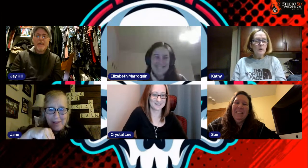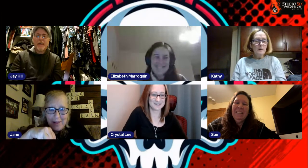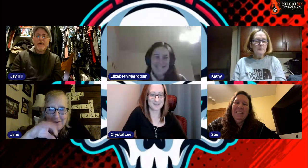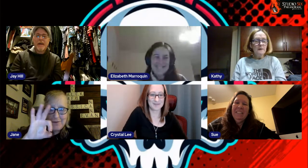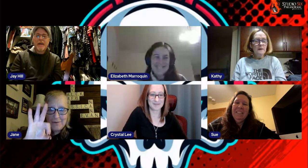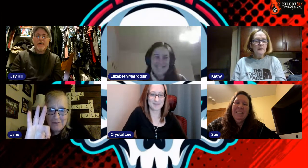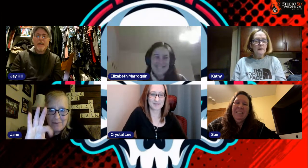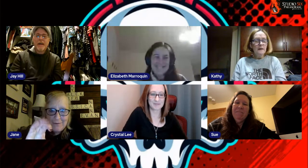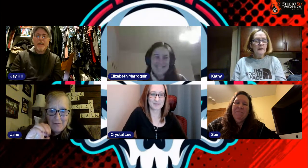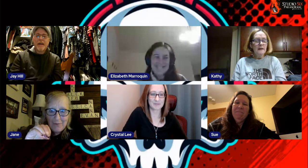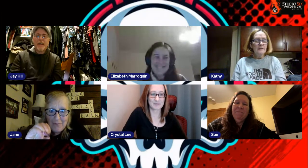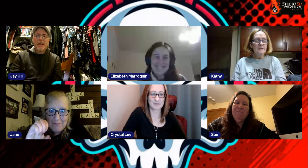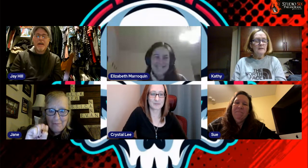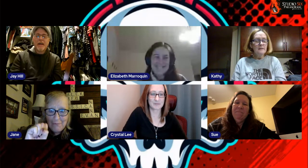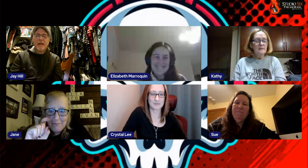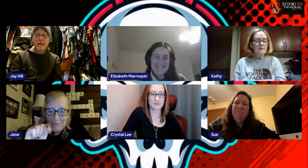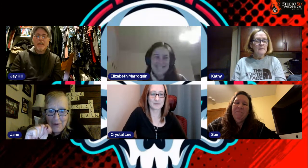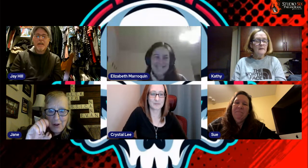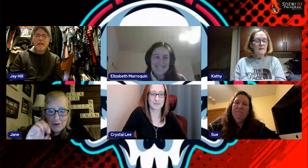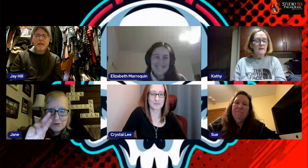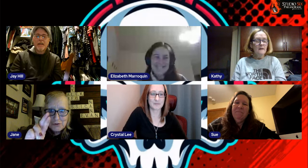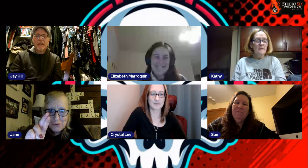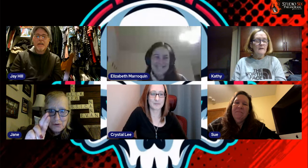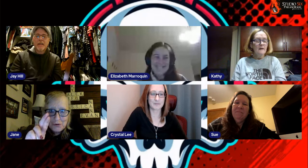I grew up in